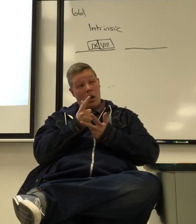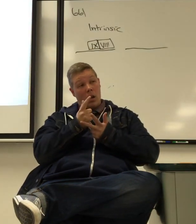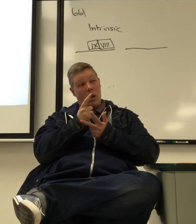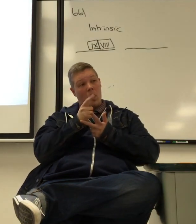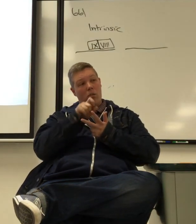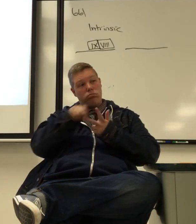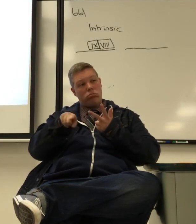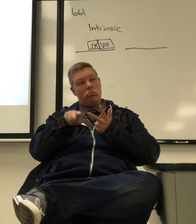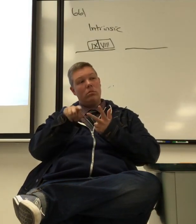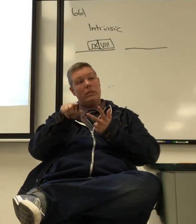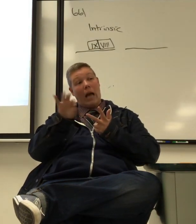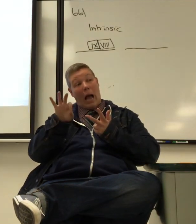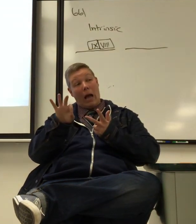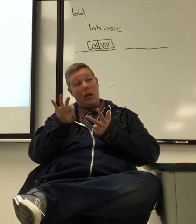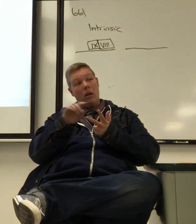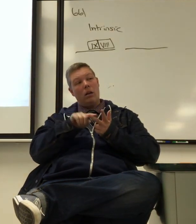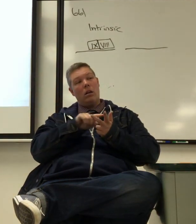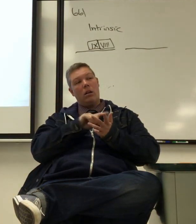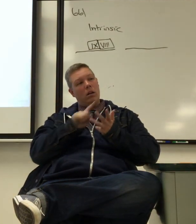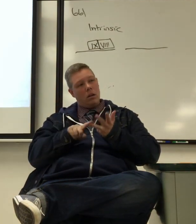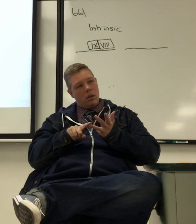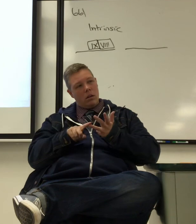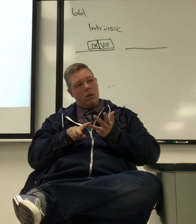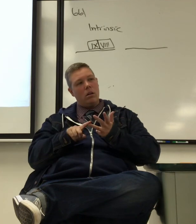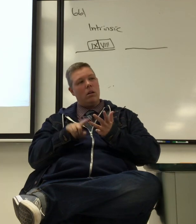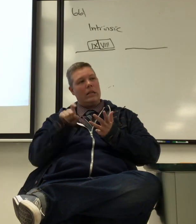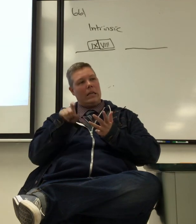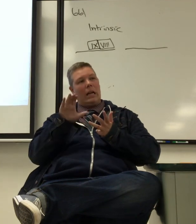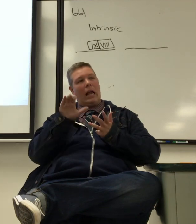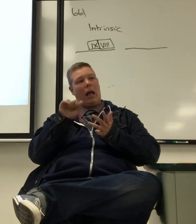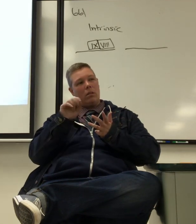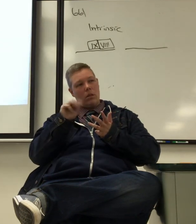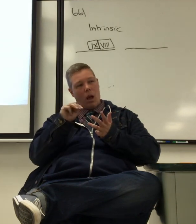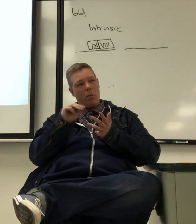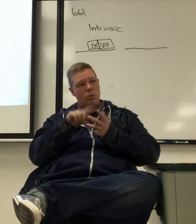11 to activate 9. You also needed calcium. So there was a few more steps